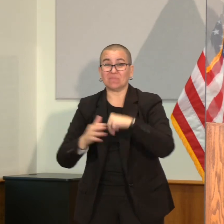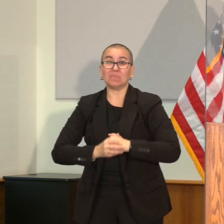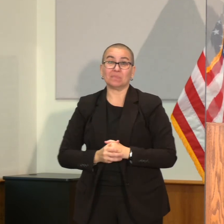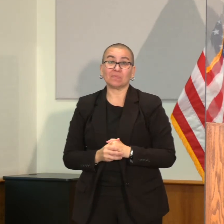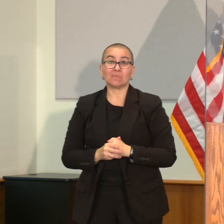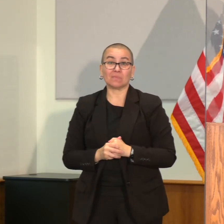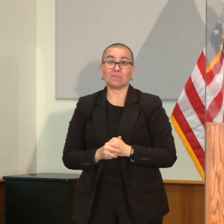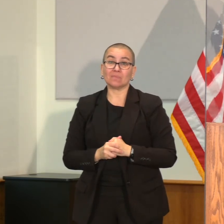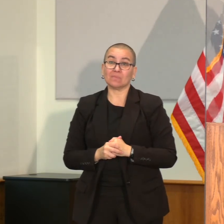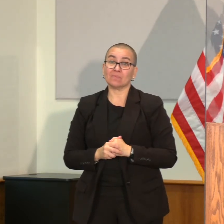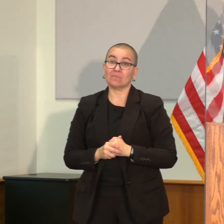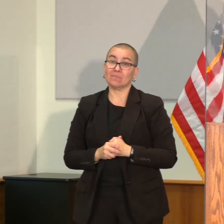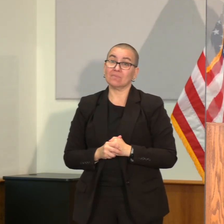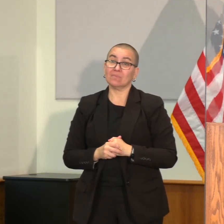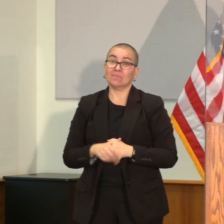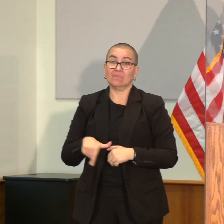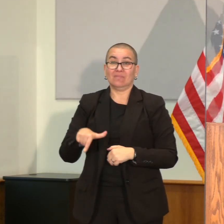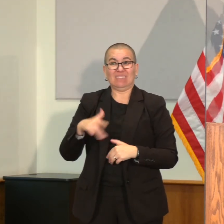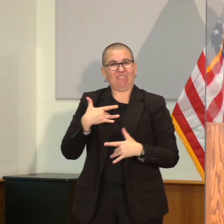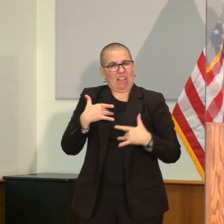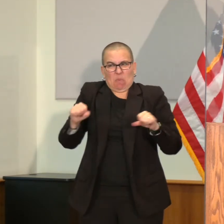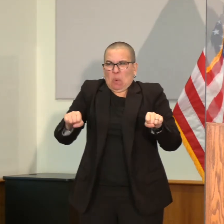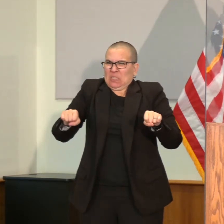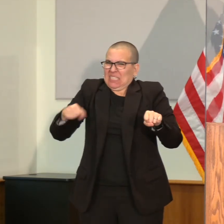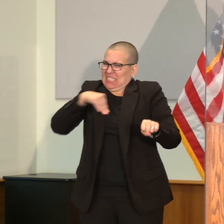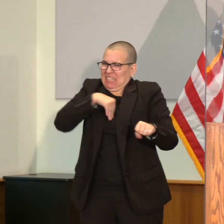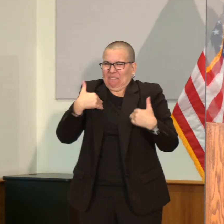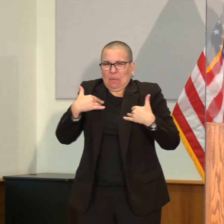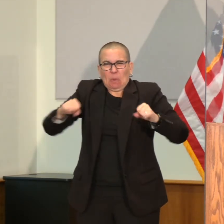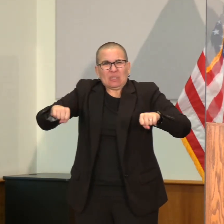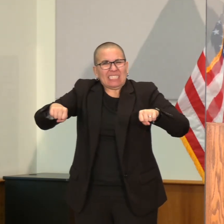have the potential here, and I think there's